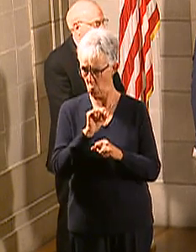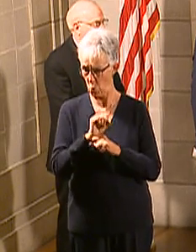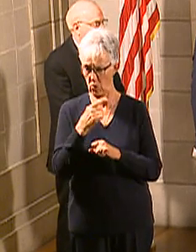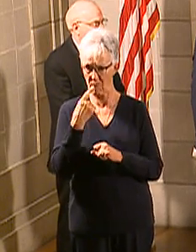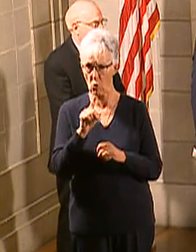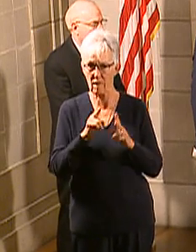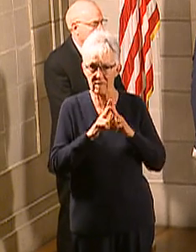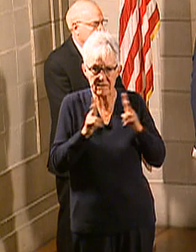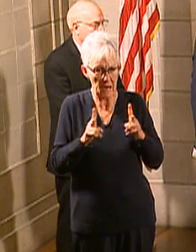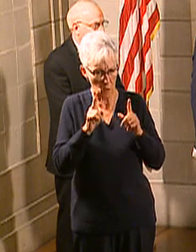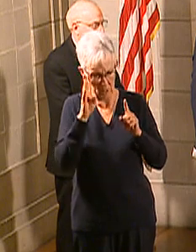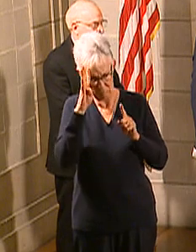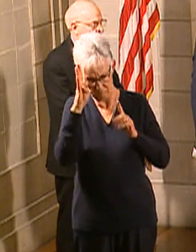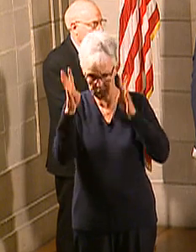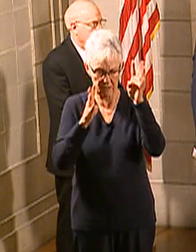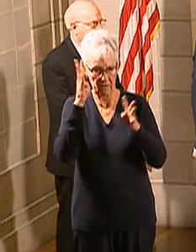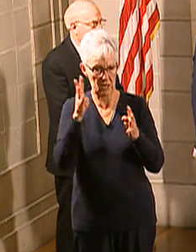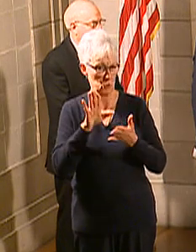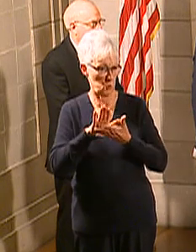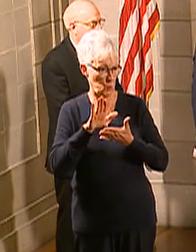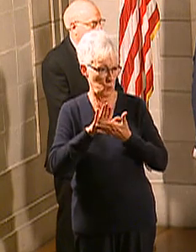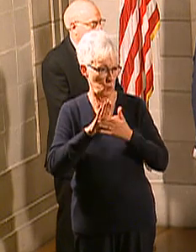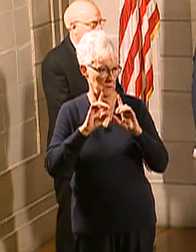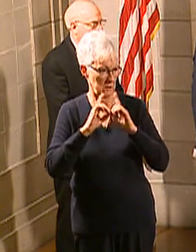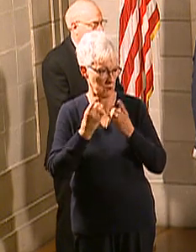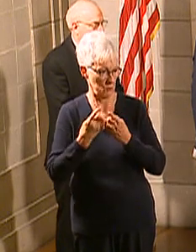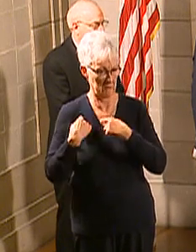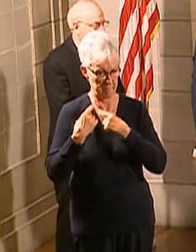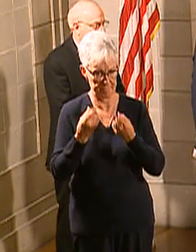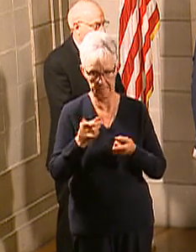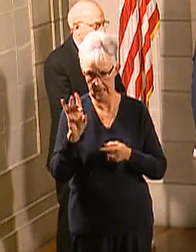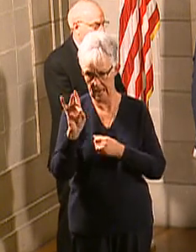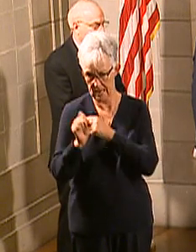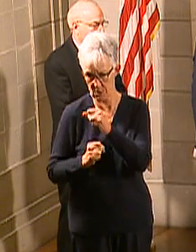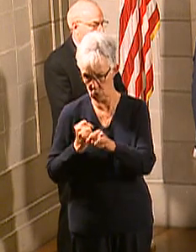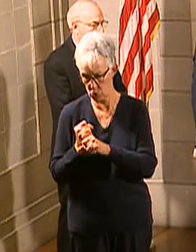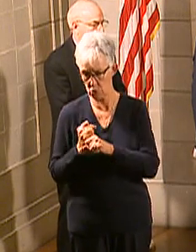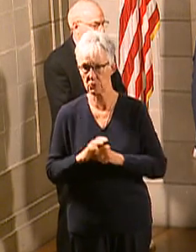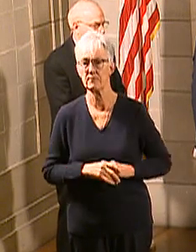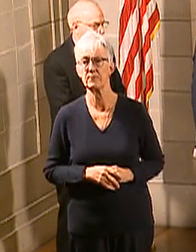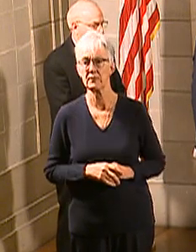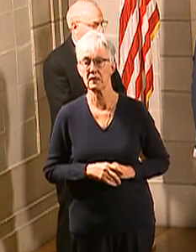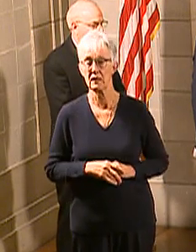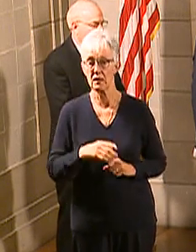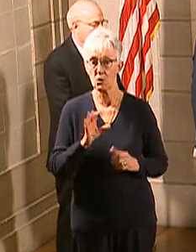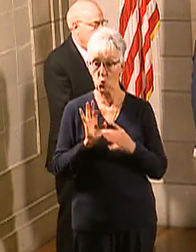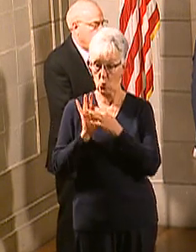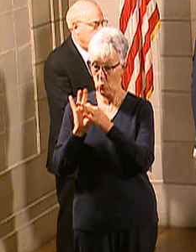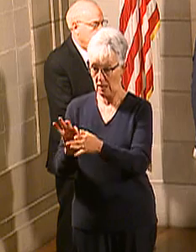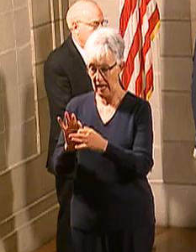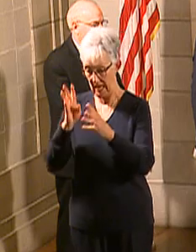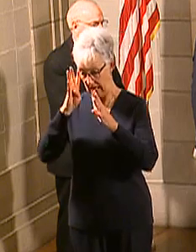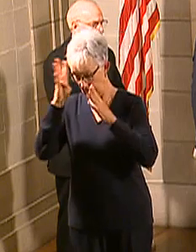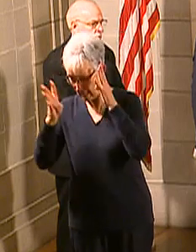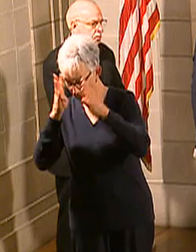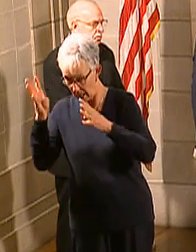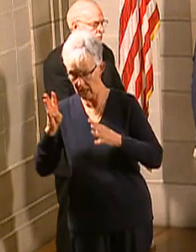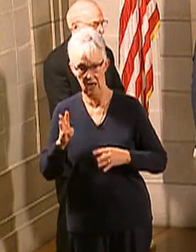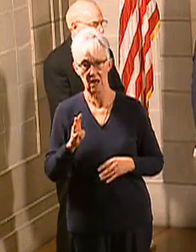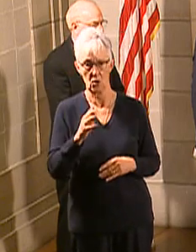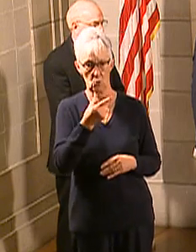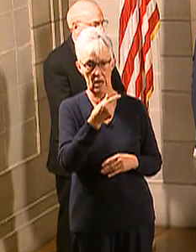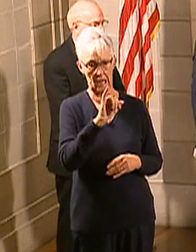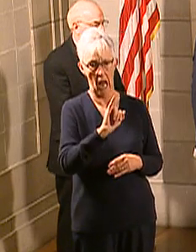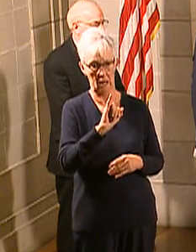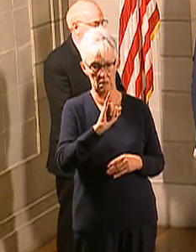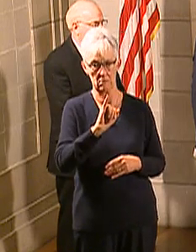school district for the past 8 years. When it comes to innovation, innovative approaches to education, GIPS has been at the forefront